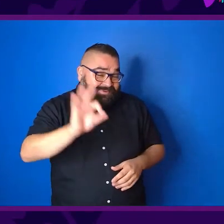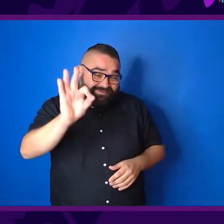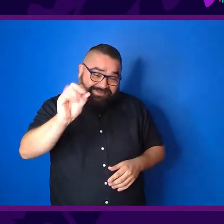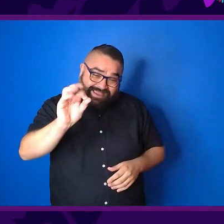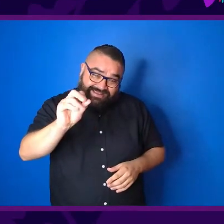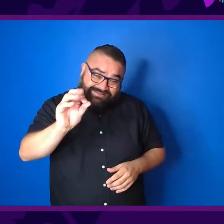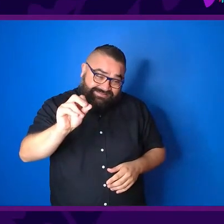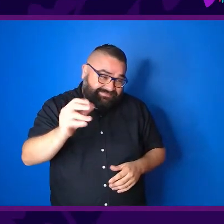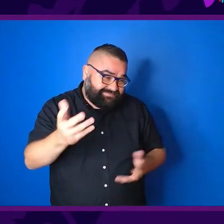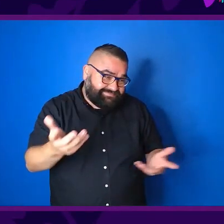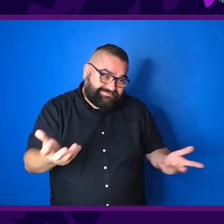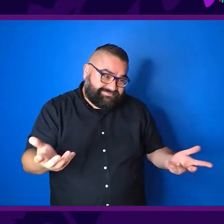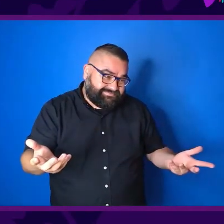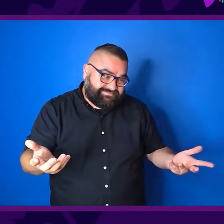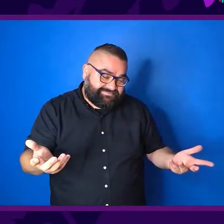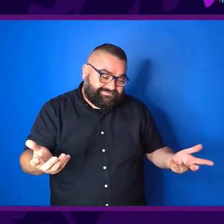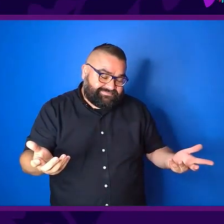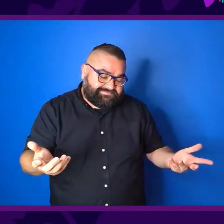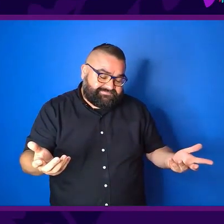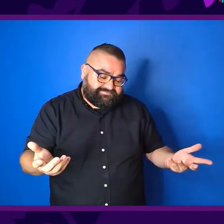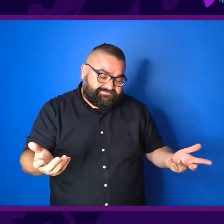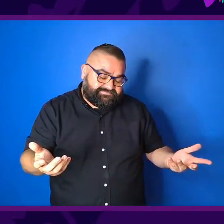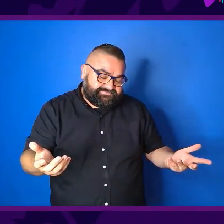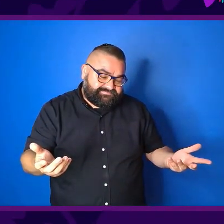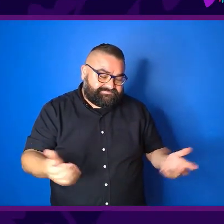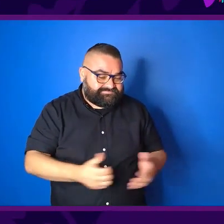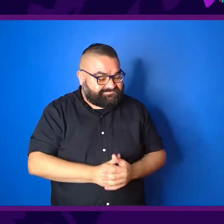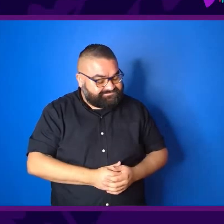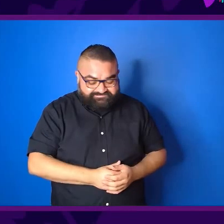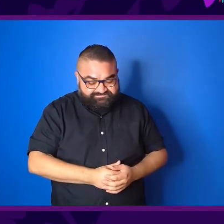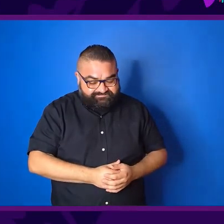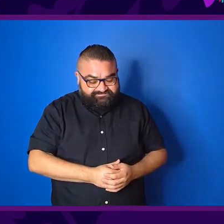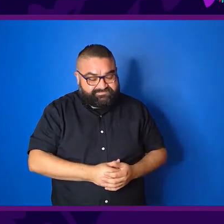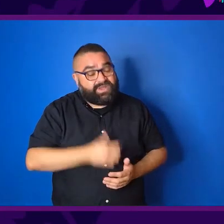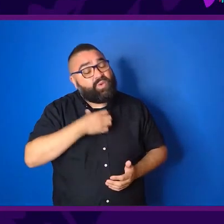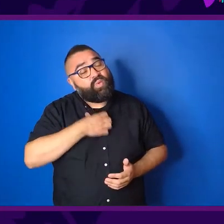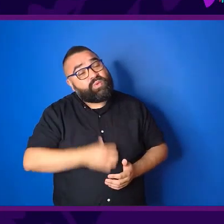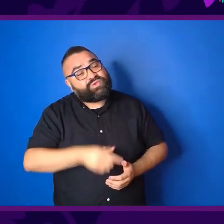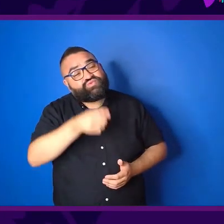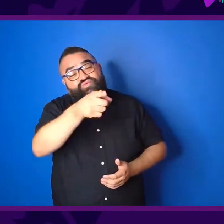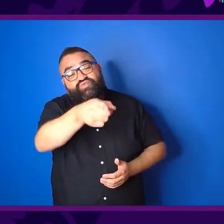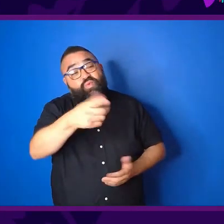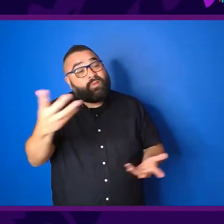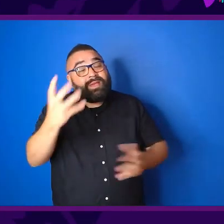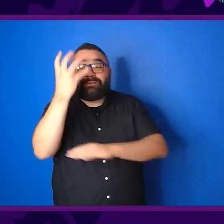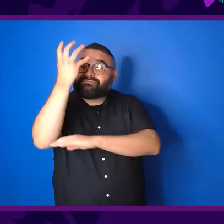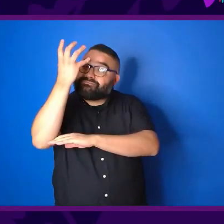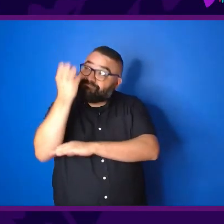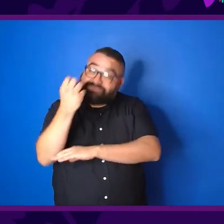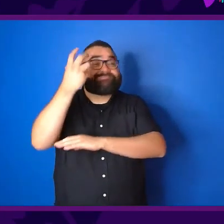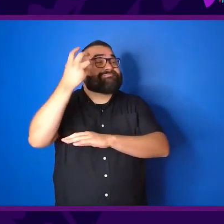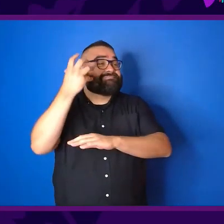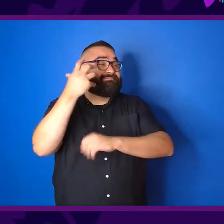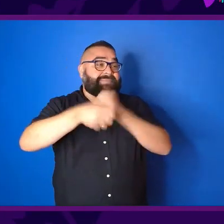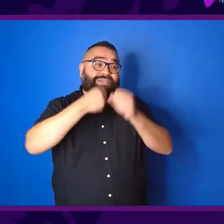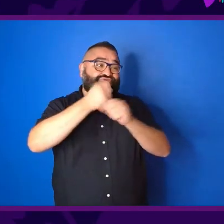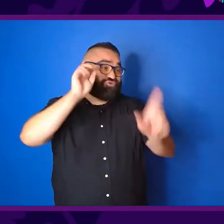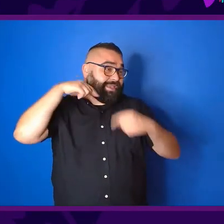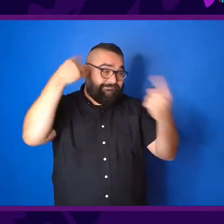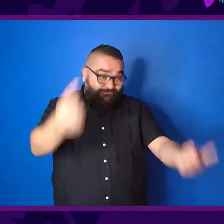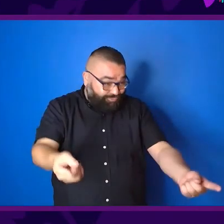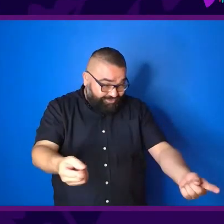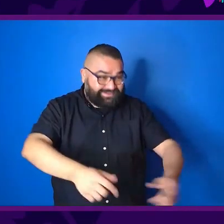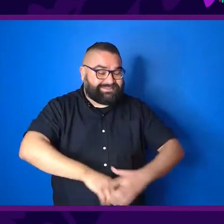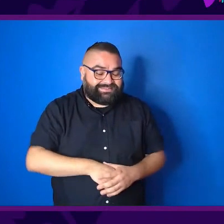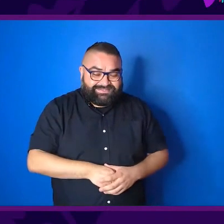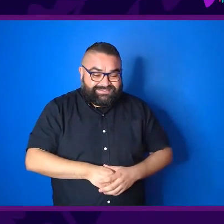I want to wish you the best year you've ever had. And I want to tell you, you are a